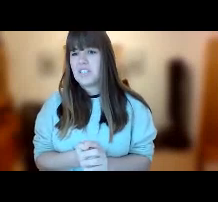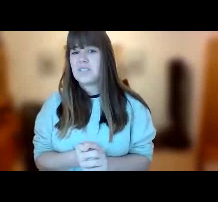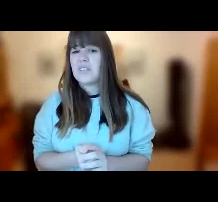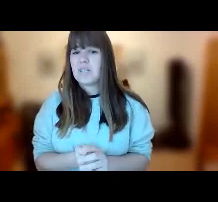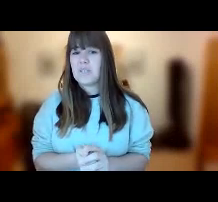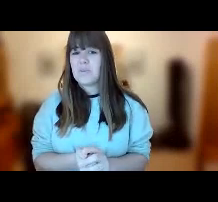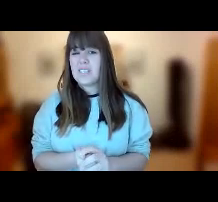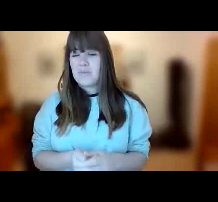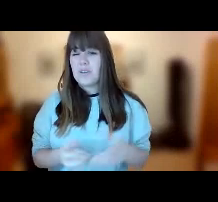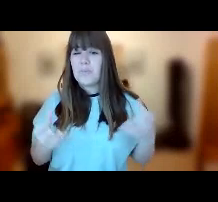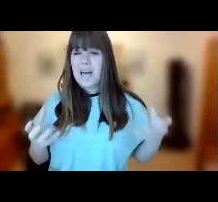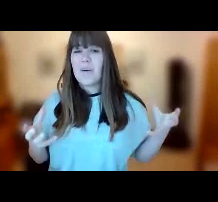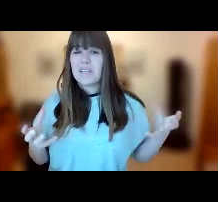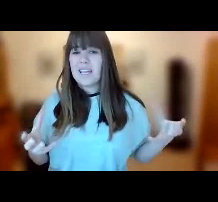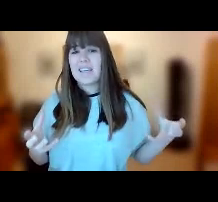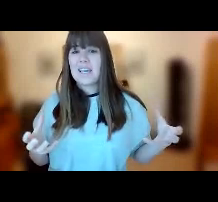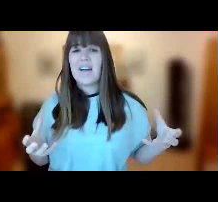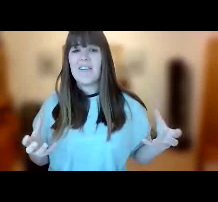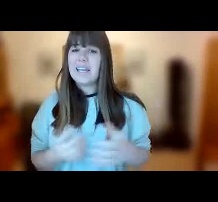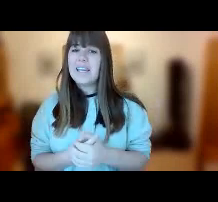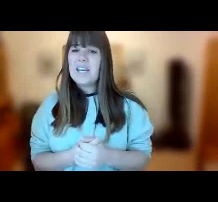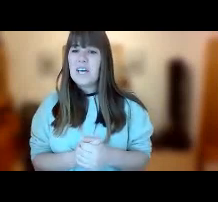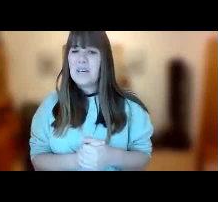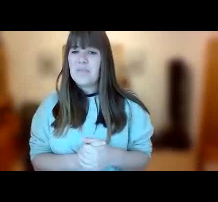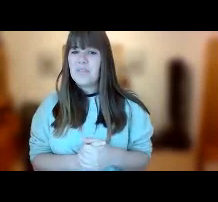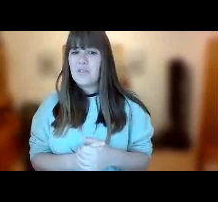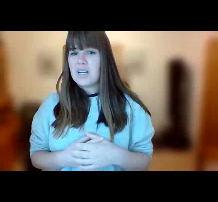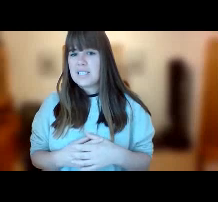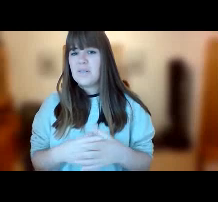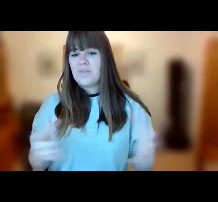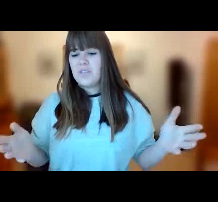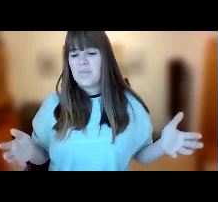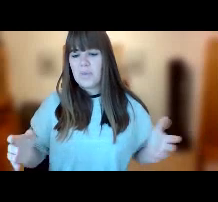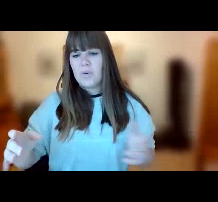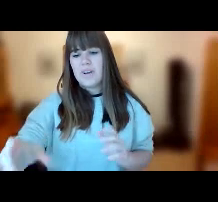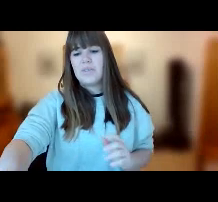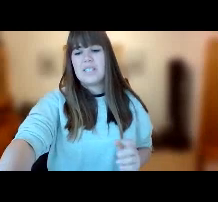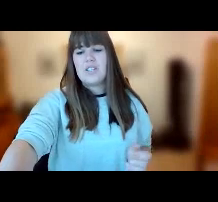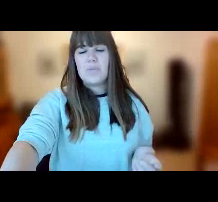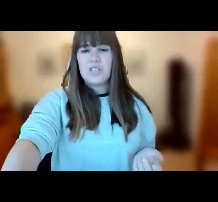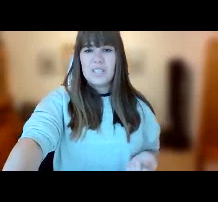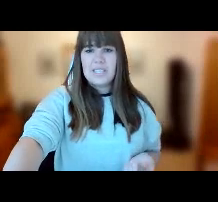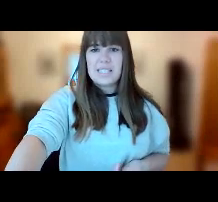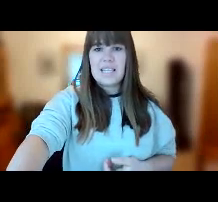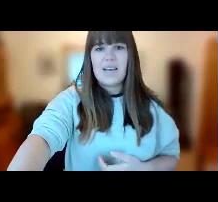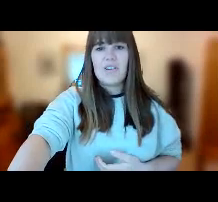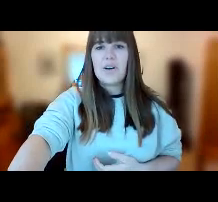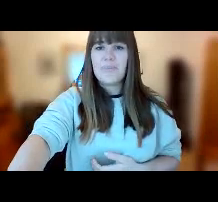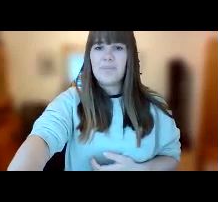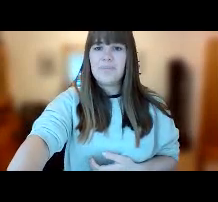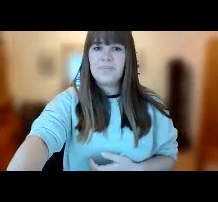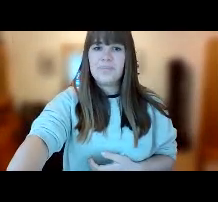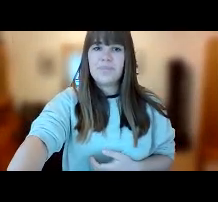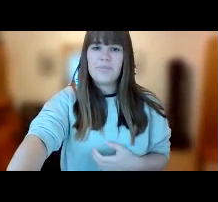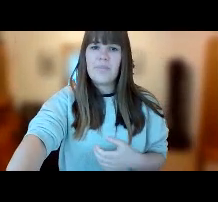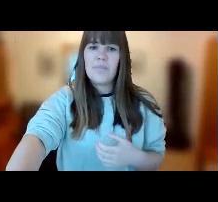people. So actually just thinking about those words and the real power that they can carry for ourselves and for the people around us and the opportunities that there